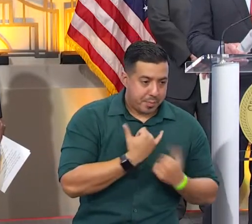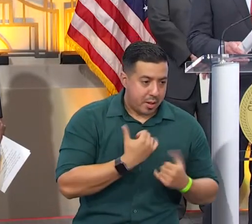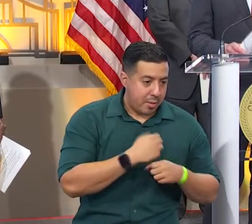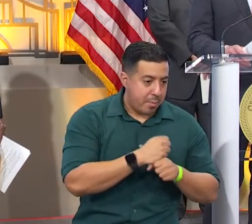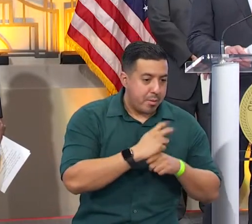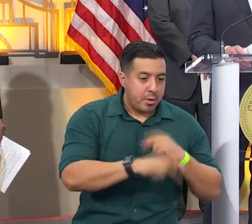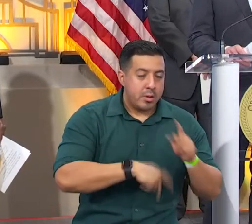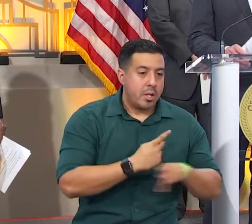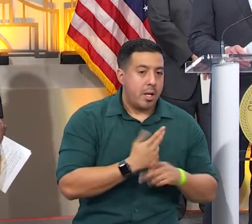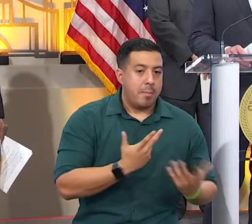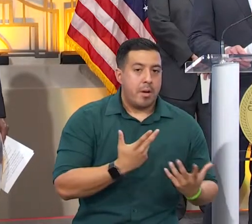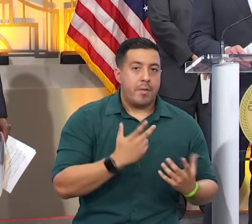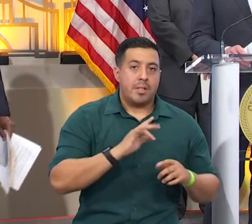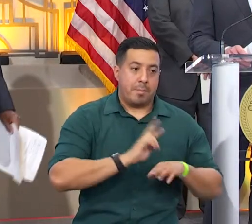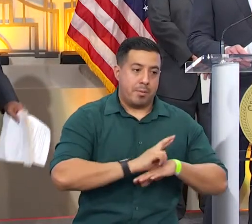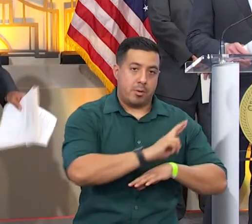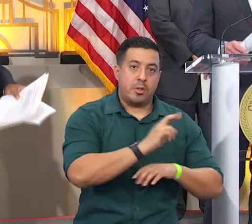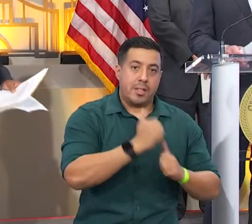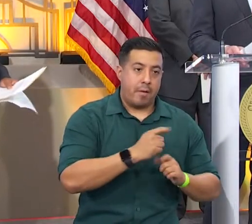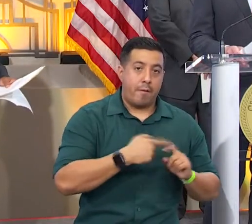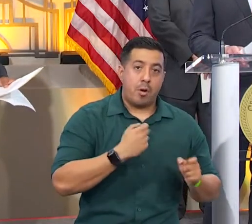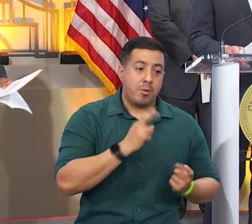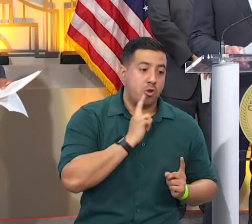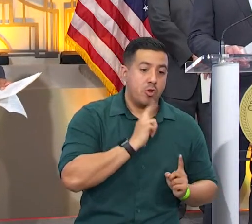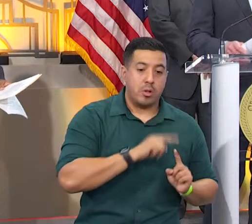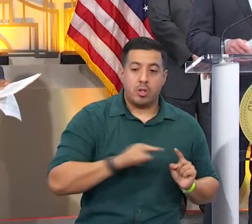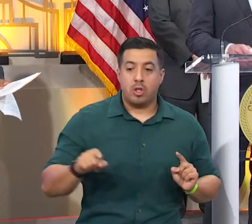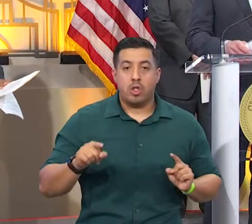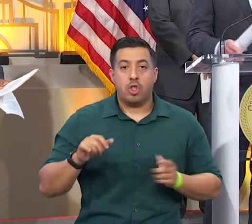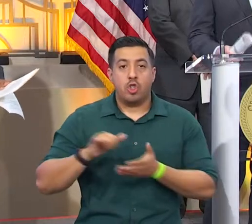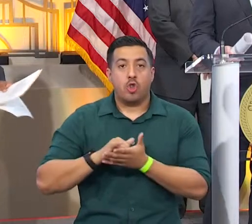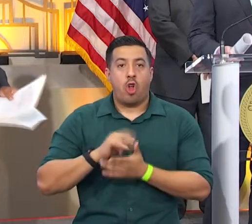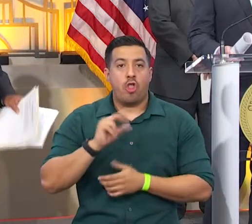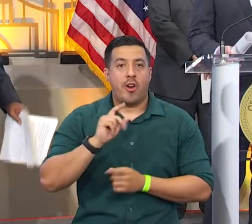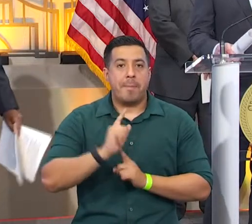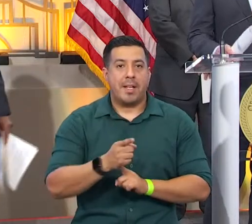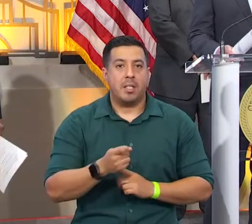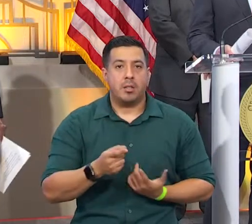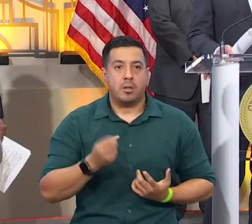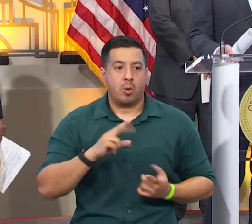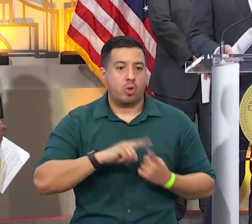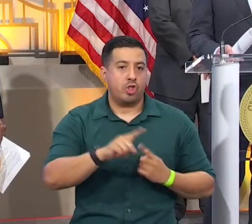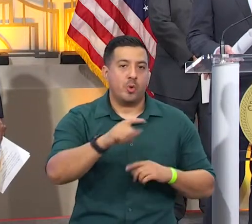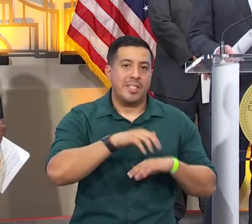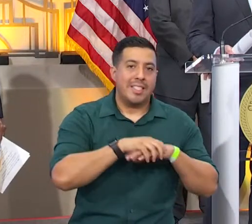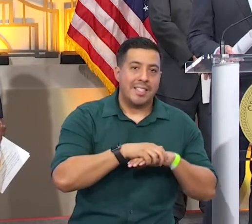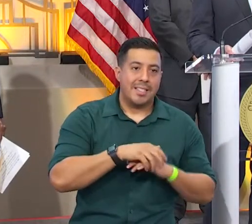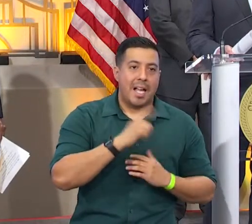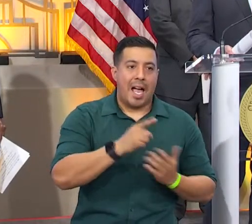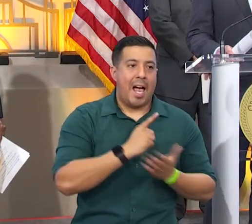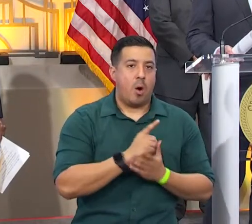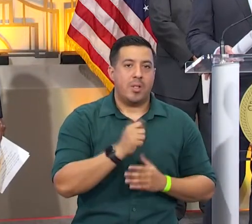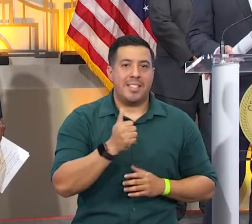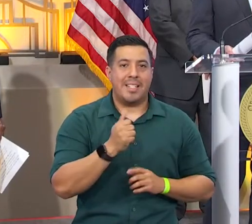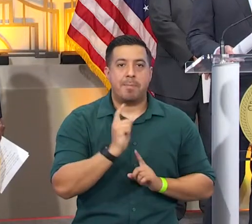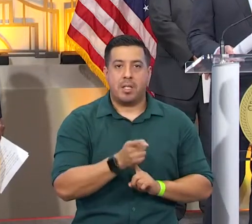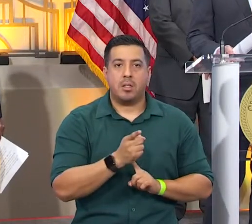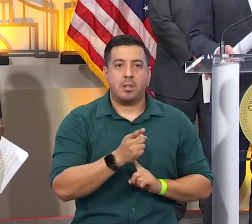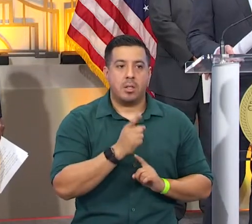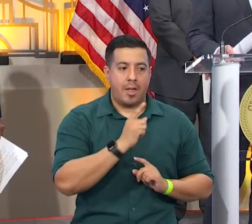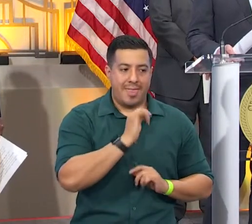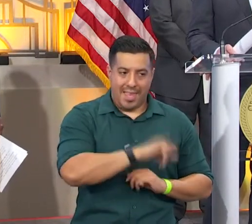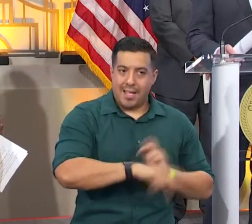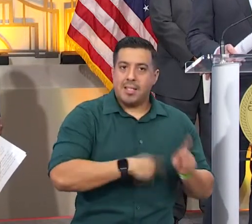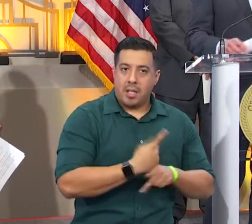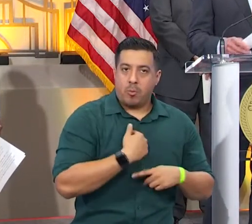building the type of aircraft that will go from Houston to New York in 30 minutes, from Houston to England in an hour and 10 minutes. Those are the